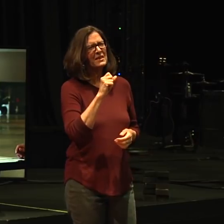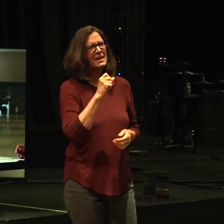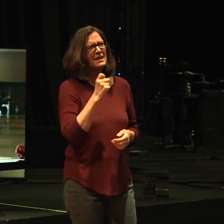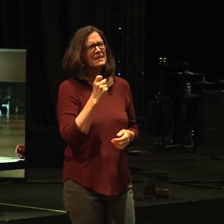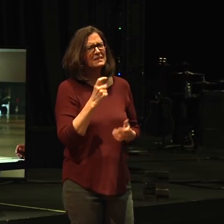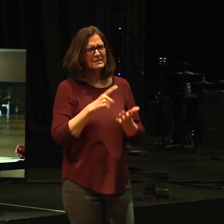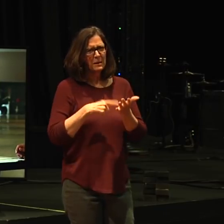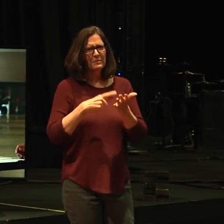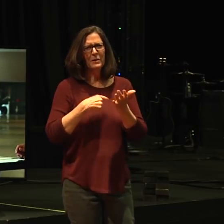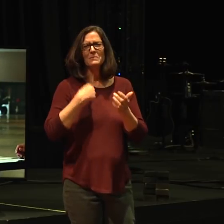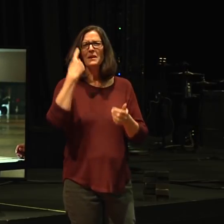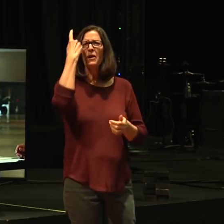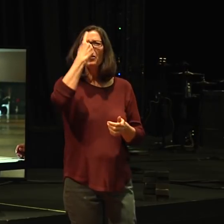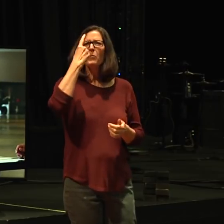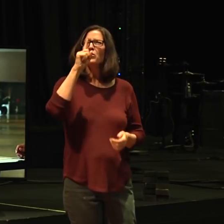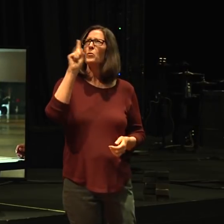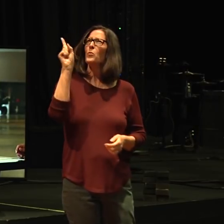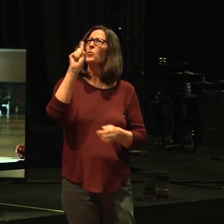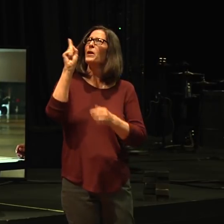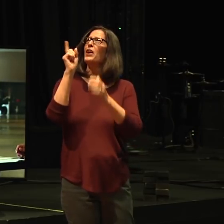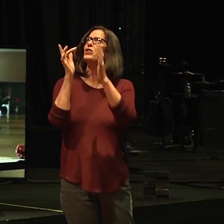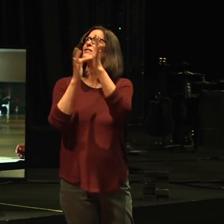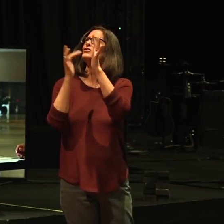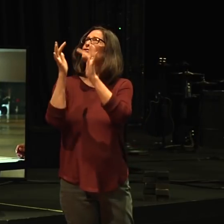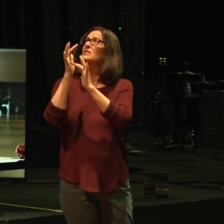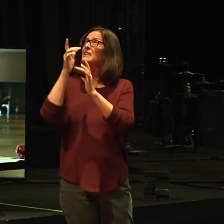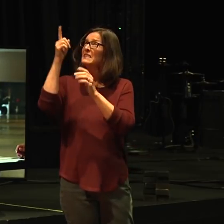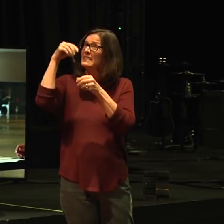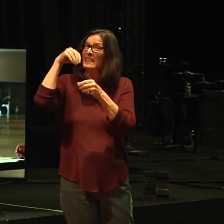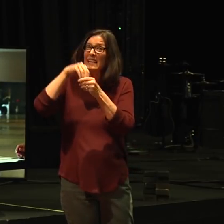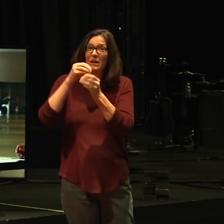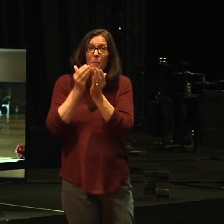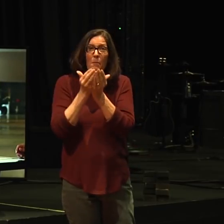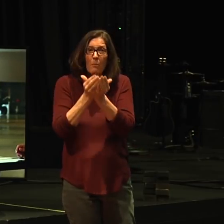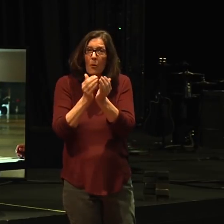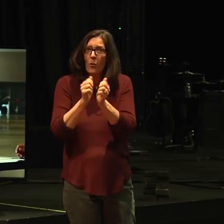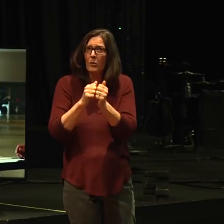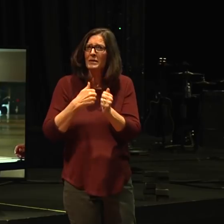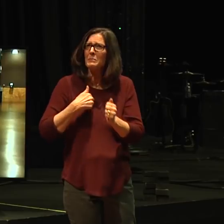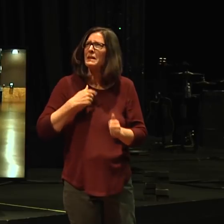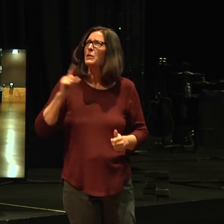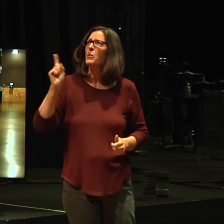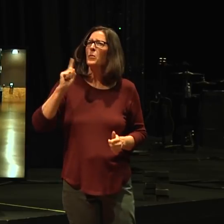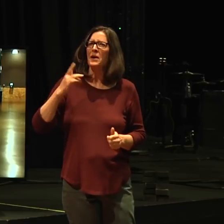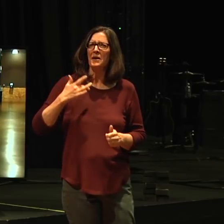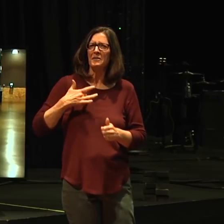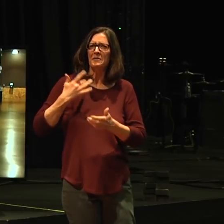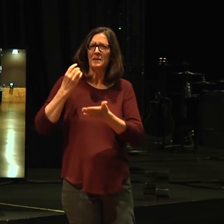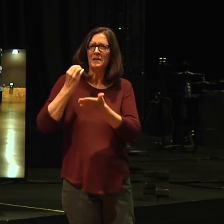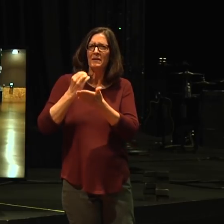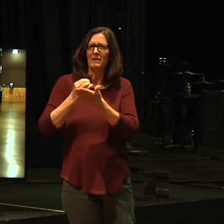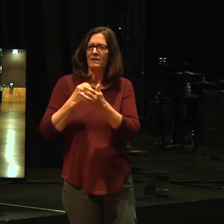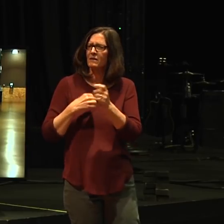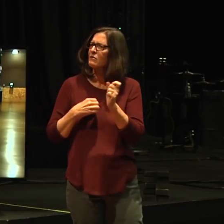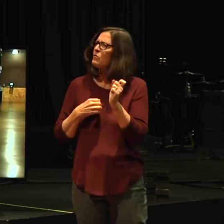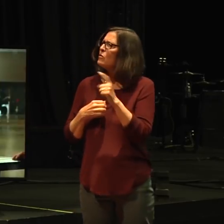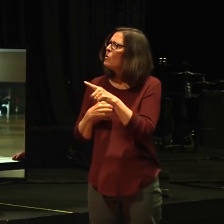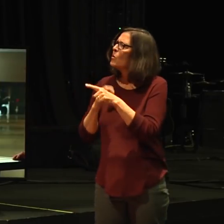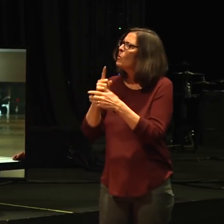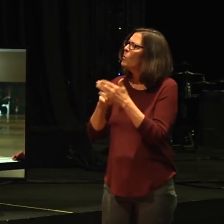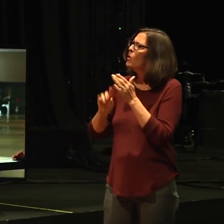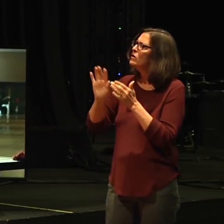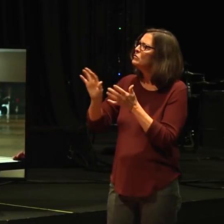wonder where Jesus really is. If he's in the boat with me, I don't feel him there. What is the storm that's raging for